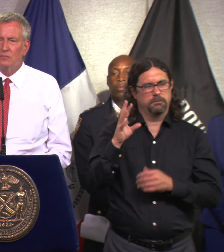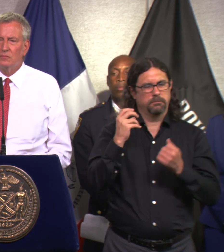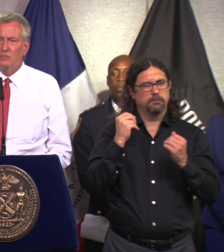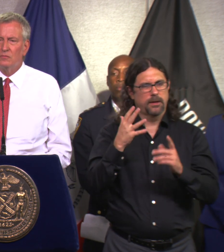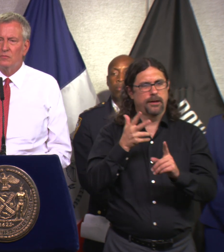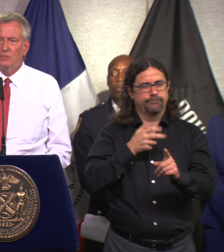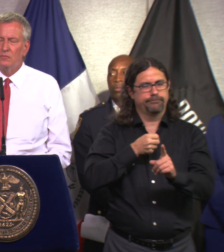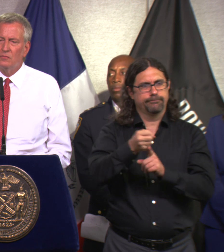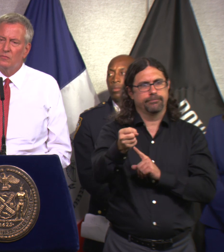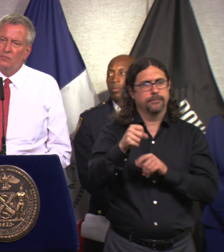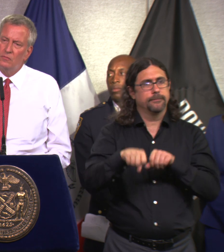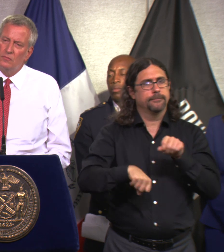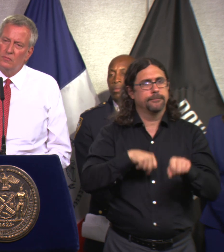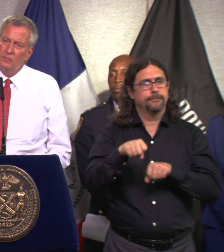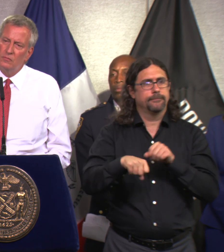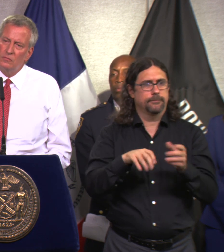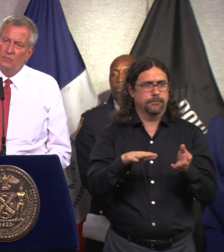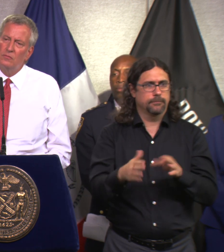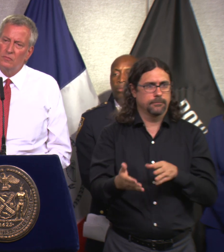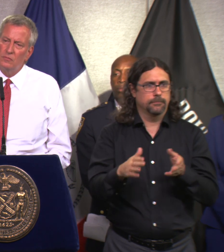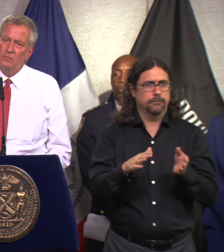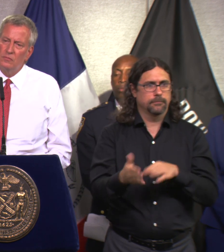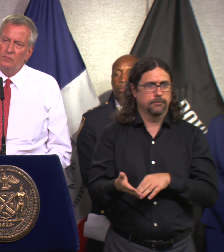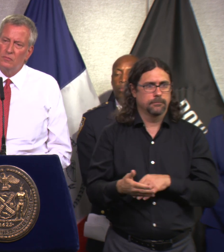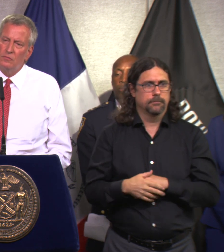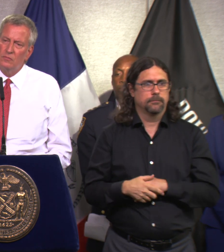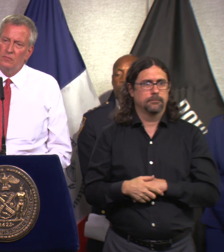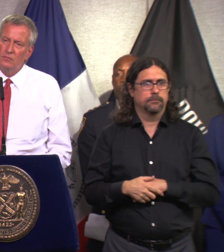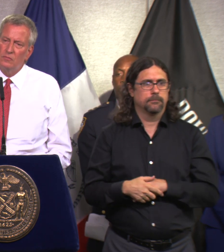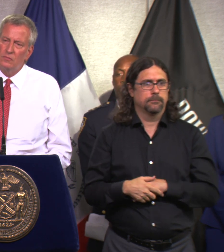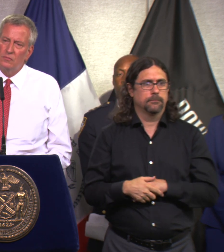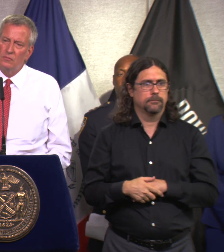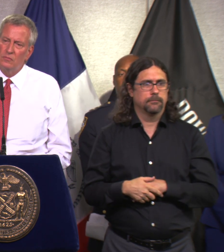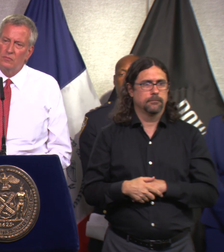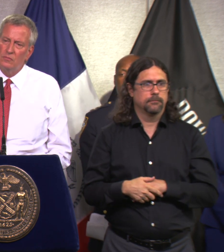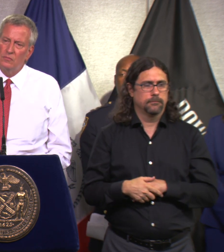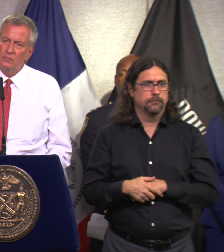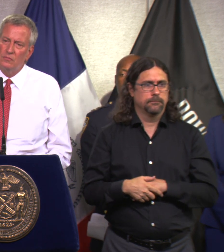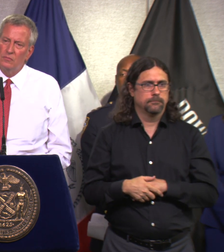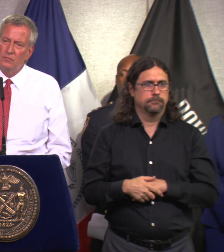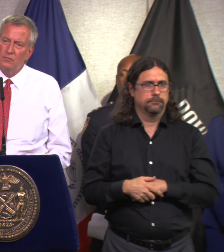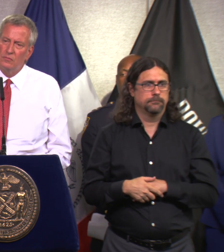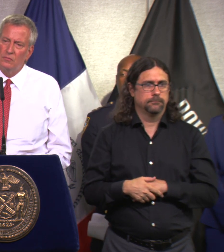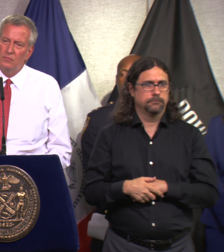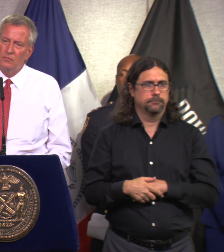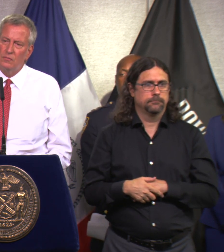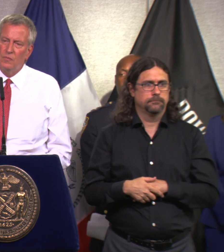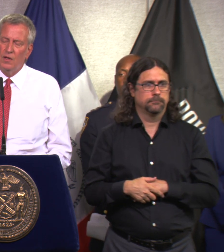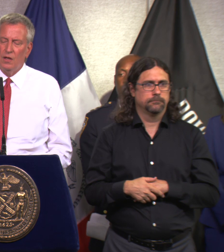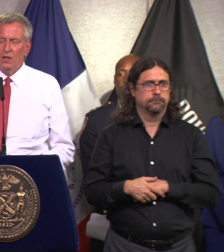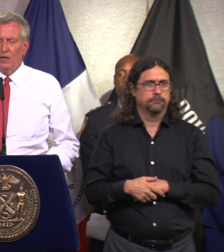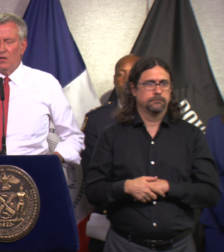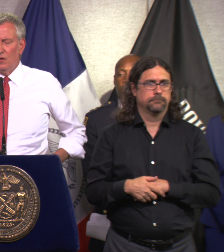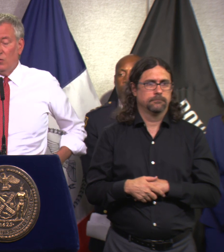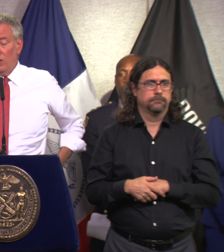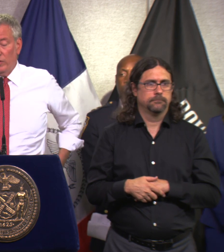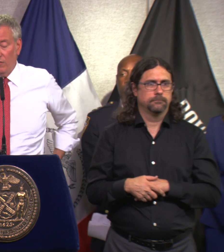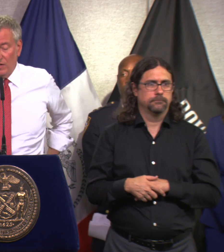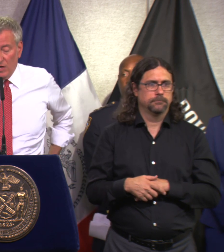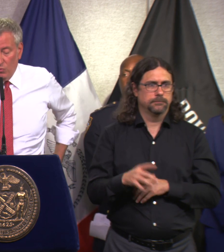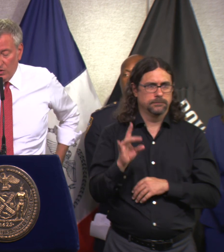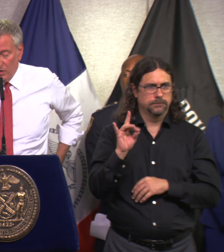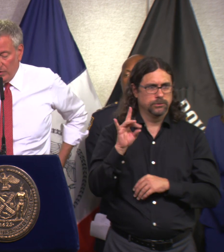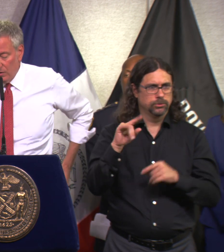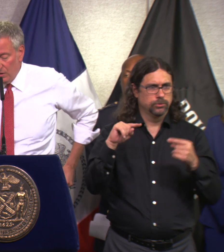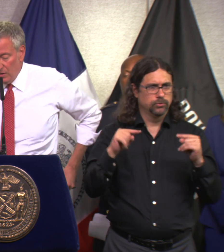8, injuries have gone up in the time that they've been established. So what's your plan to make sure that those injuries start going down? Well, we have